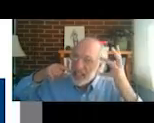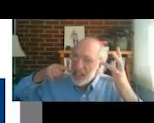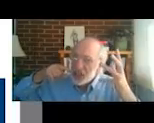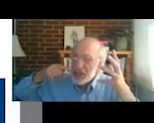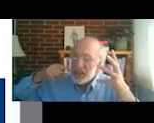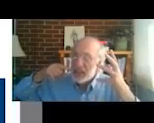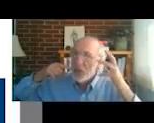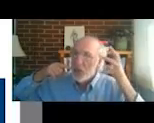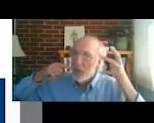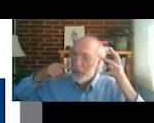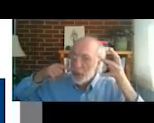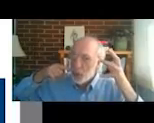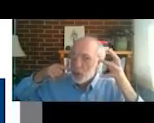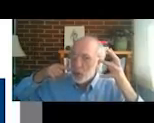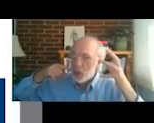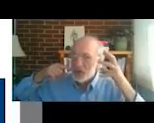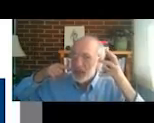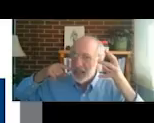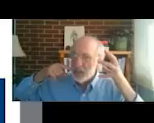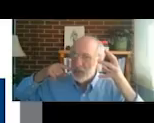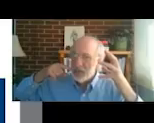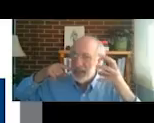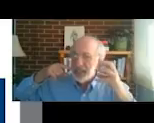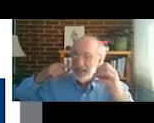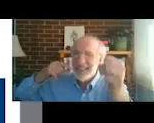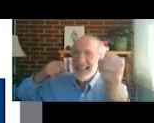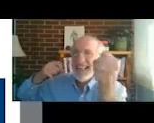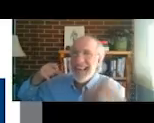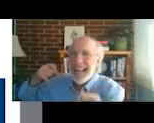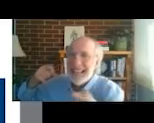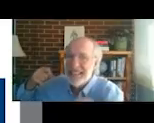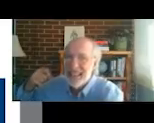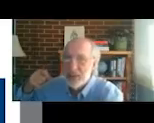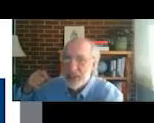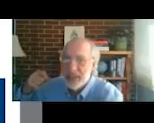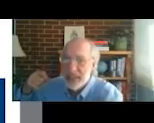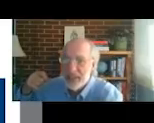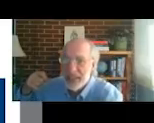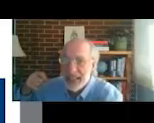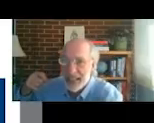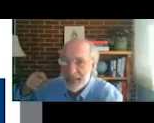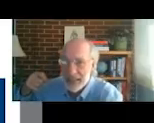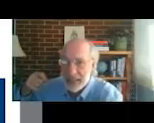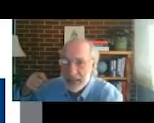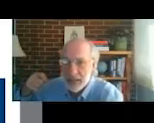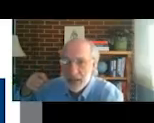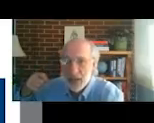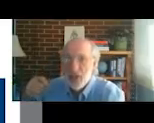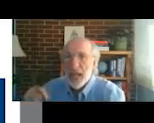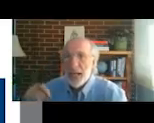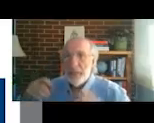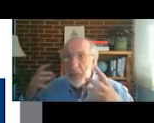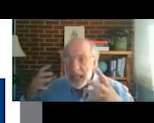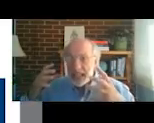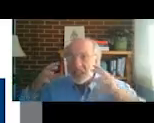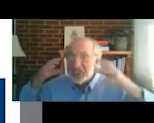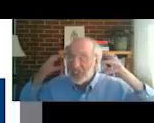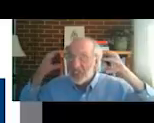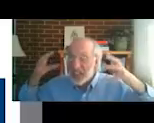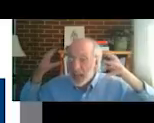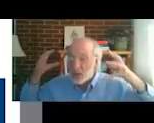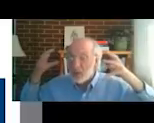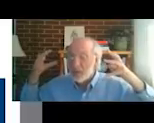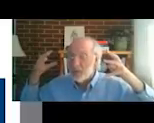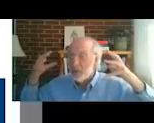with hearing the vocal sound of candy as they receive the candy. That makes